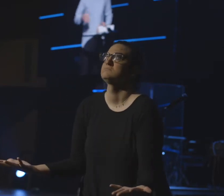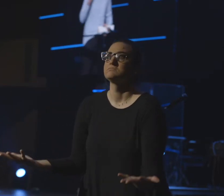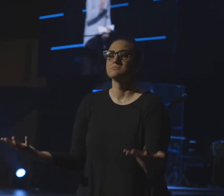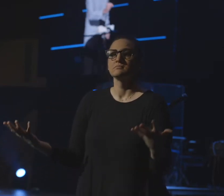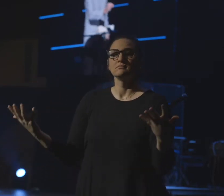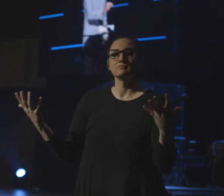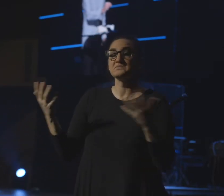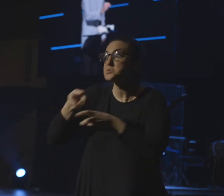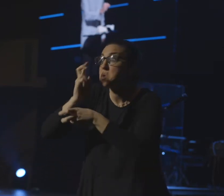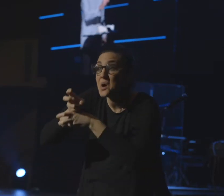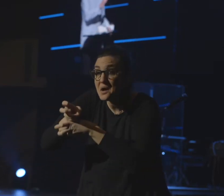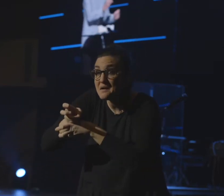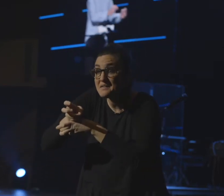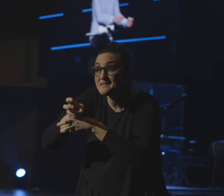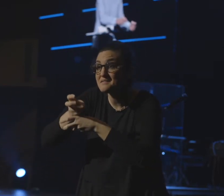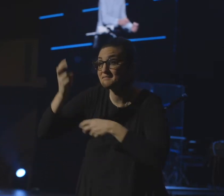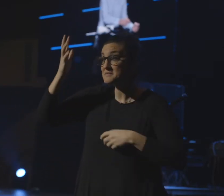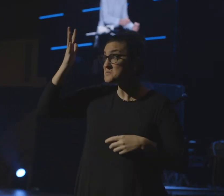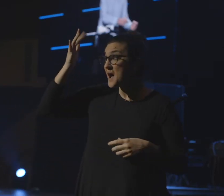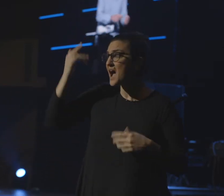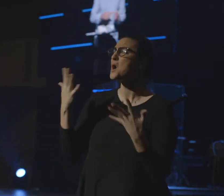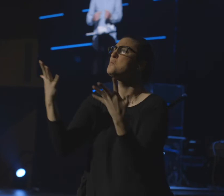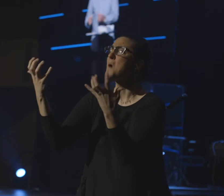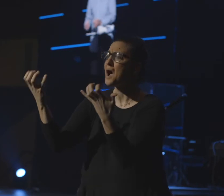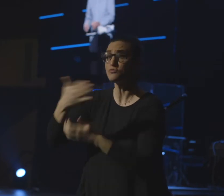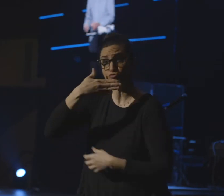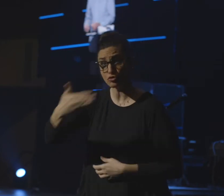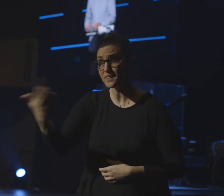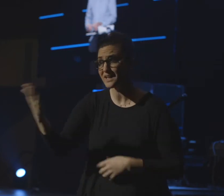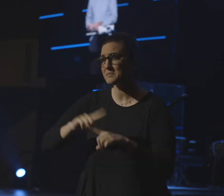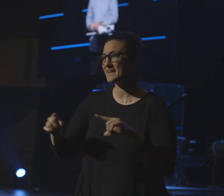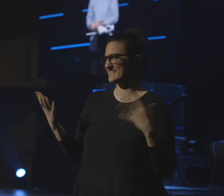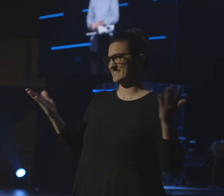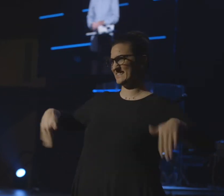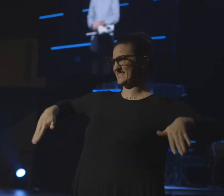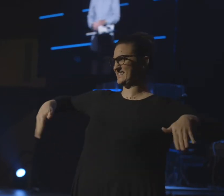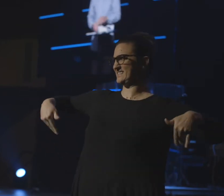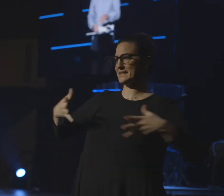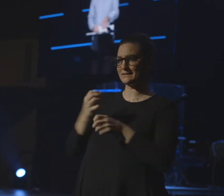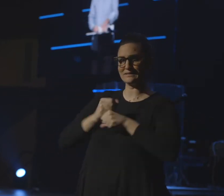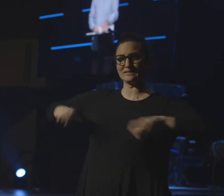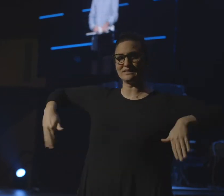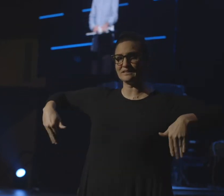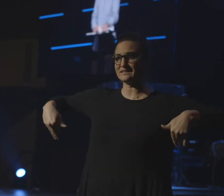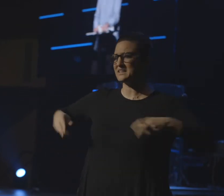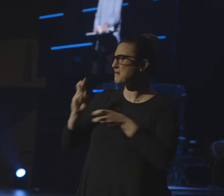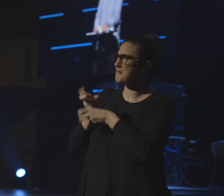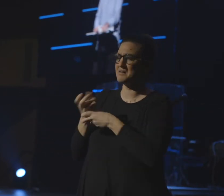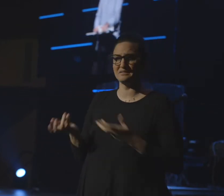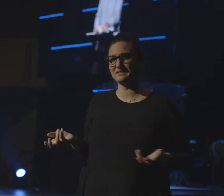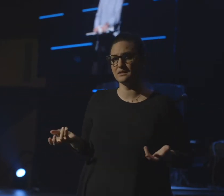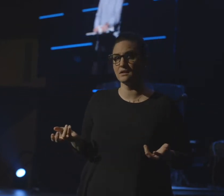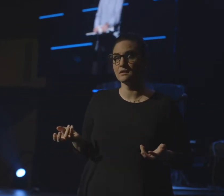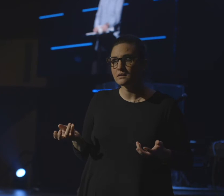things are hard when you want those good things and you can't have them, right? But when someone